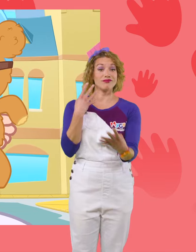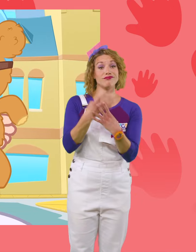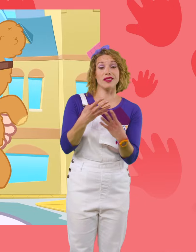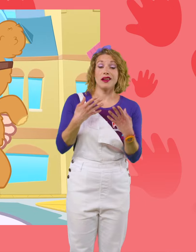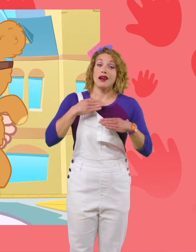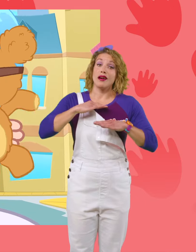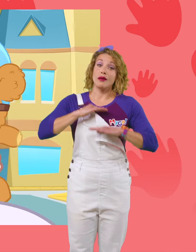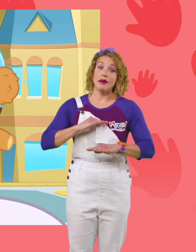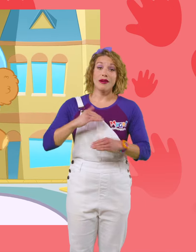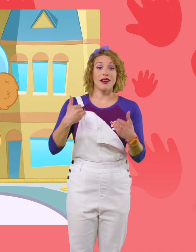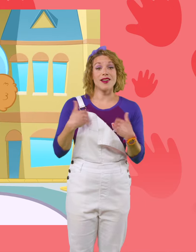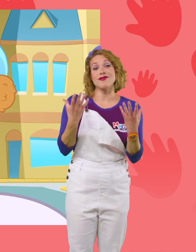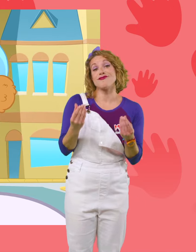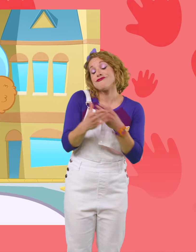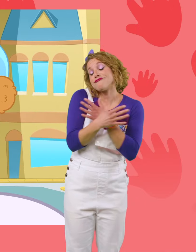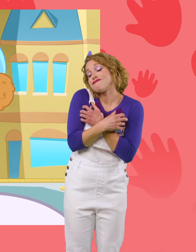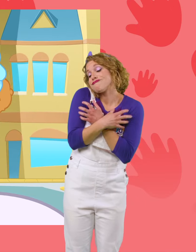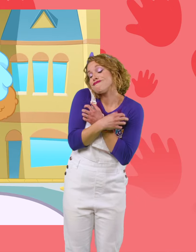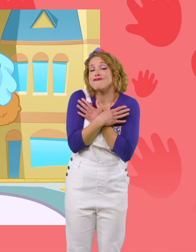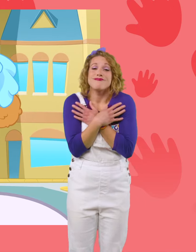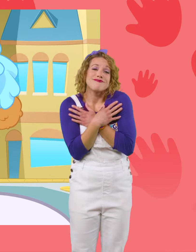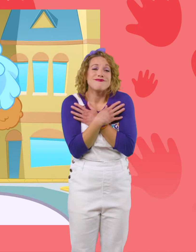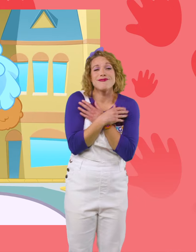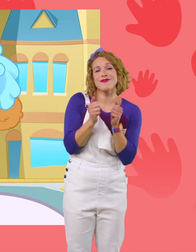cuddly teddy bear with me in jail.